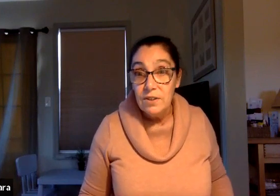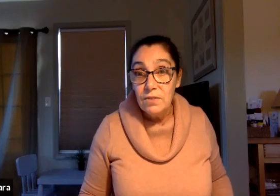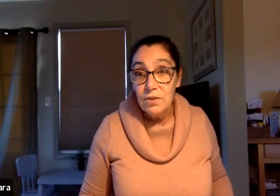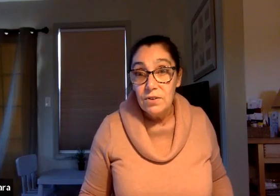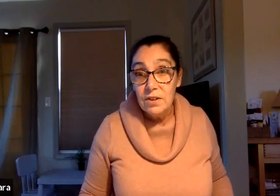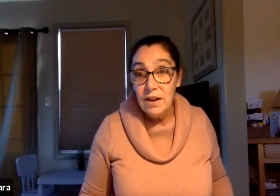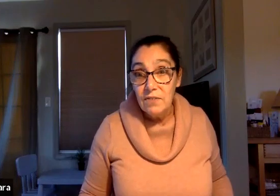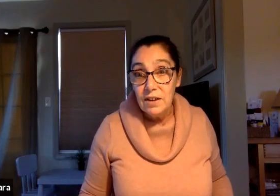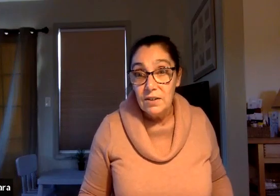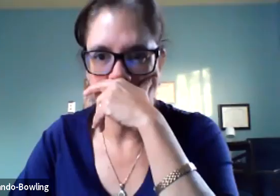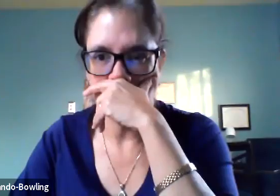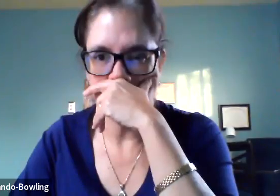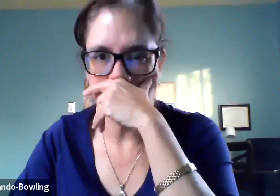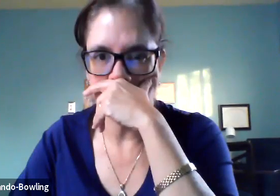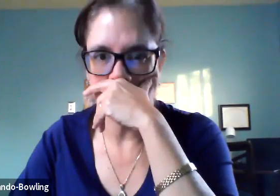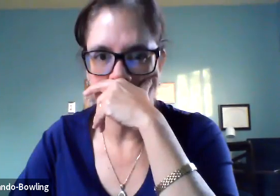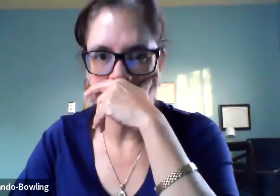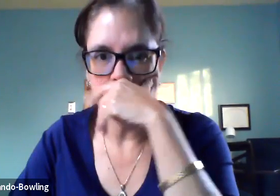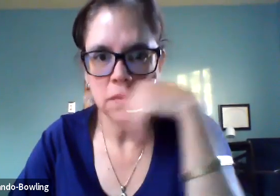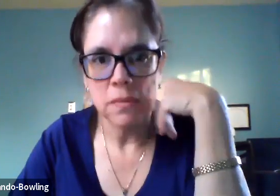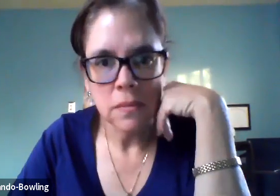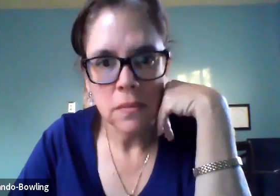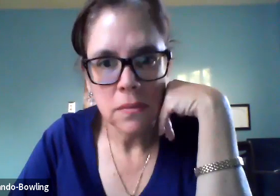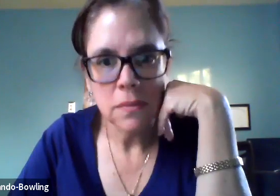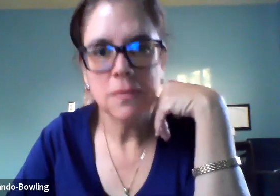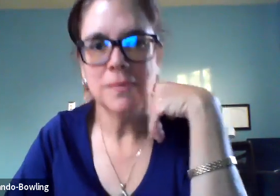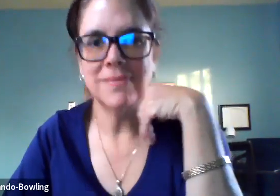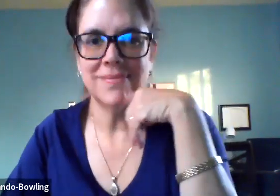of you are just gonna have to get surprised because we're going in order. Oh, look who's there.